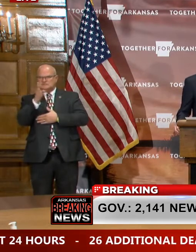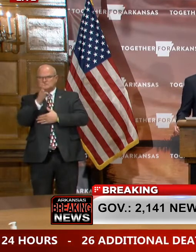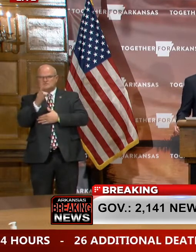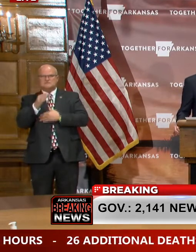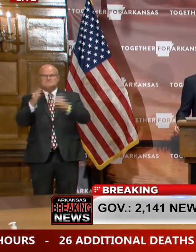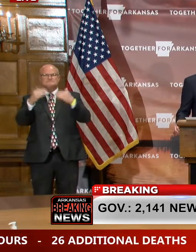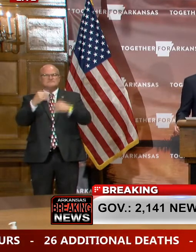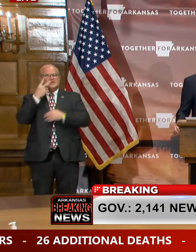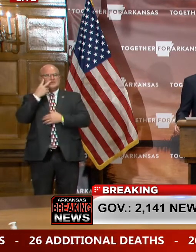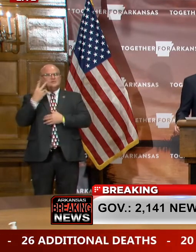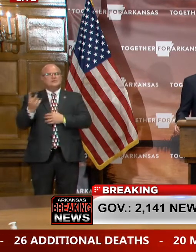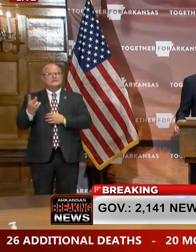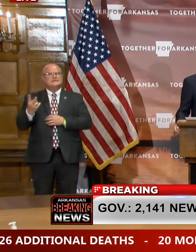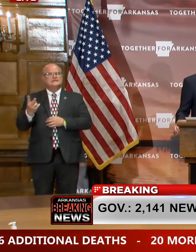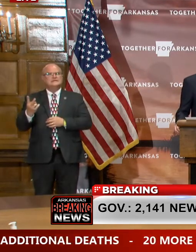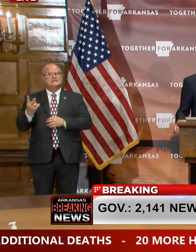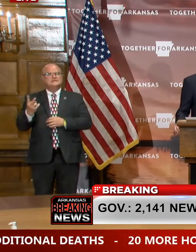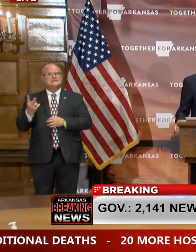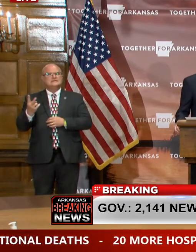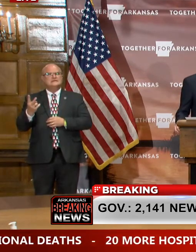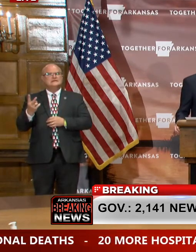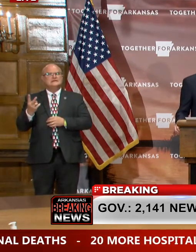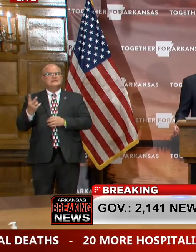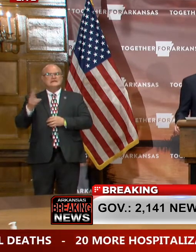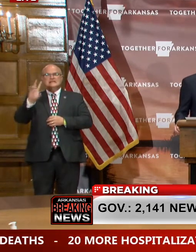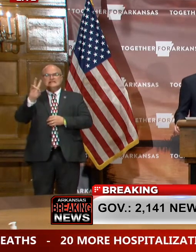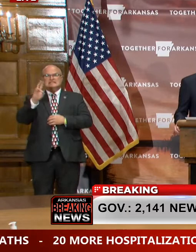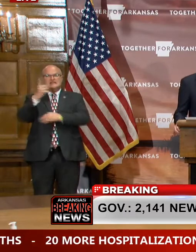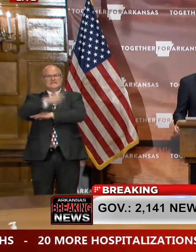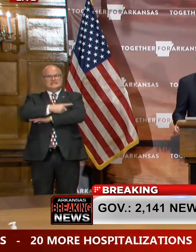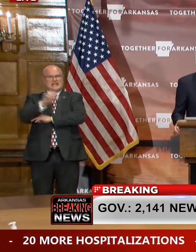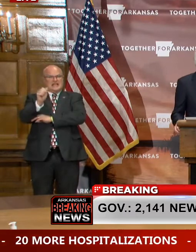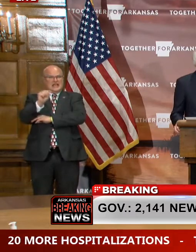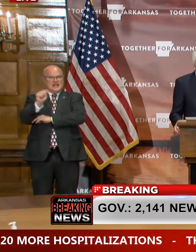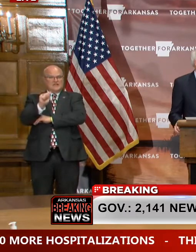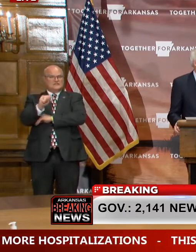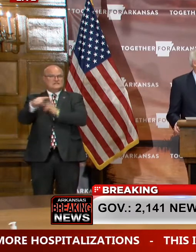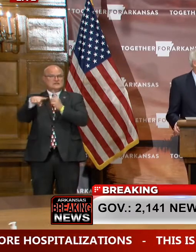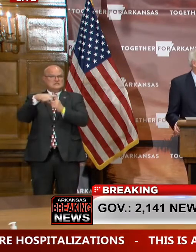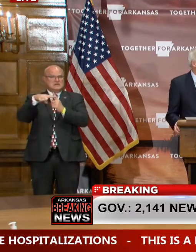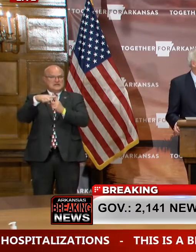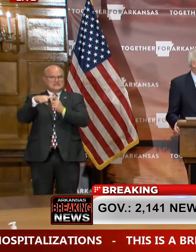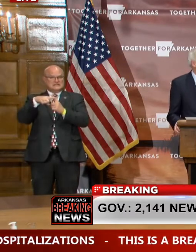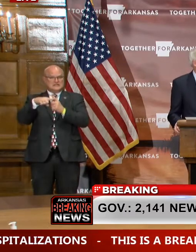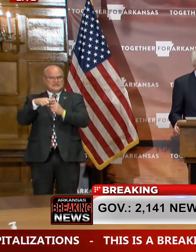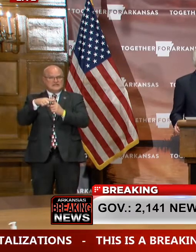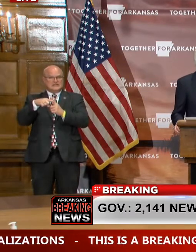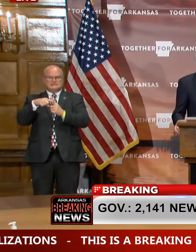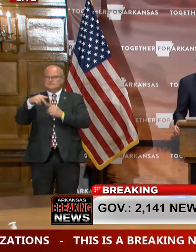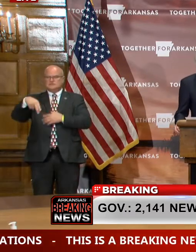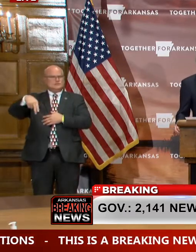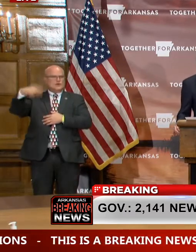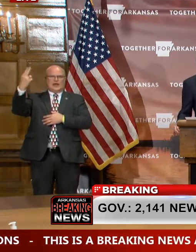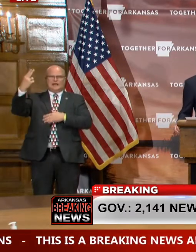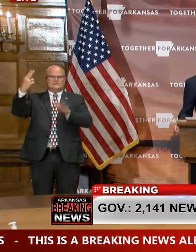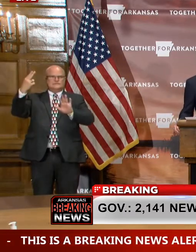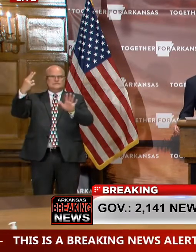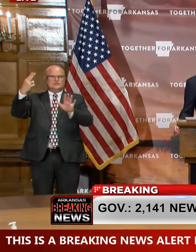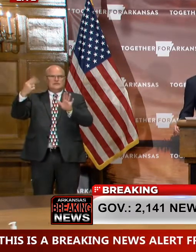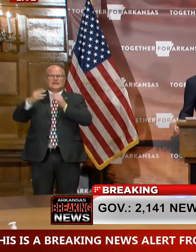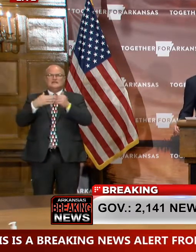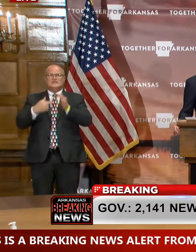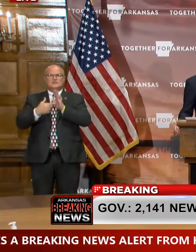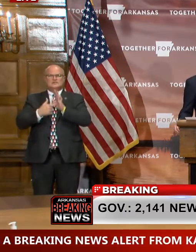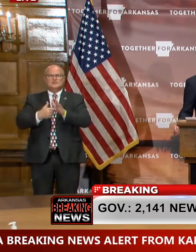we can see the 7-day rolling average of positivity, which is too high, and even though it